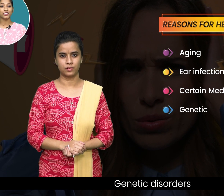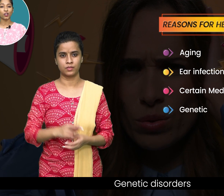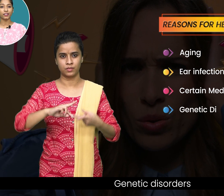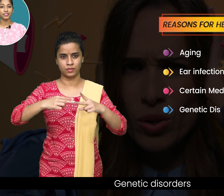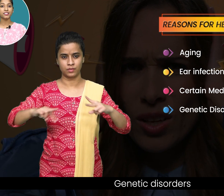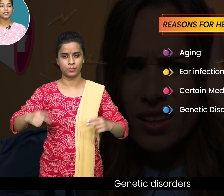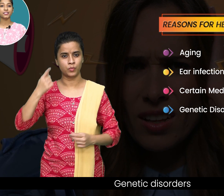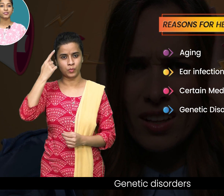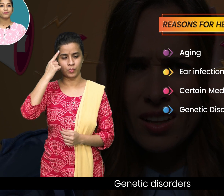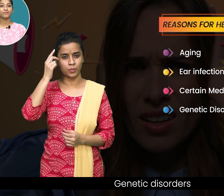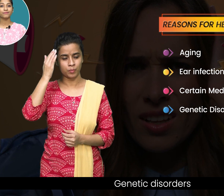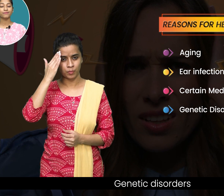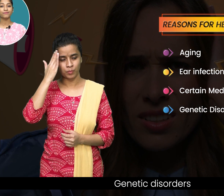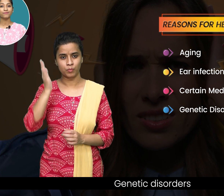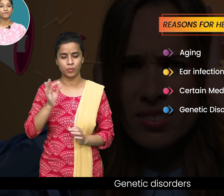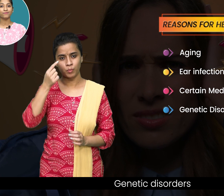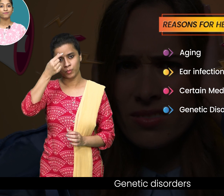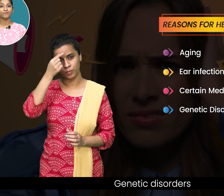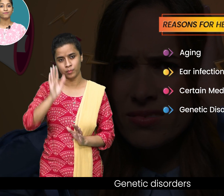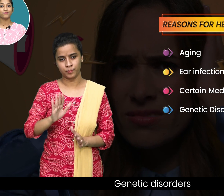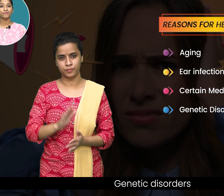genetic disorders,